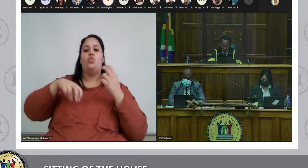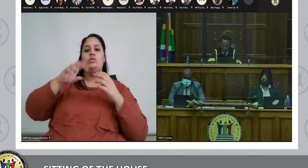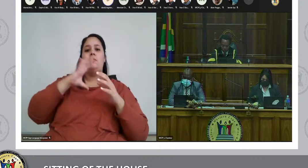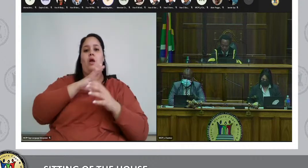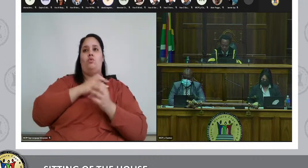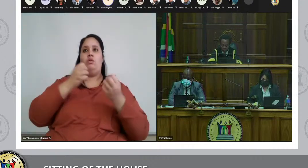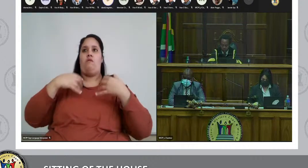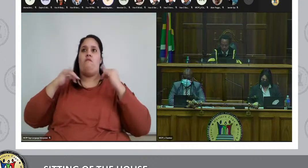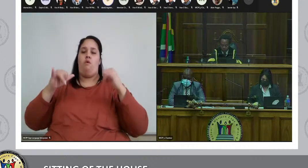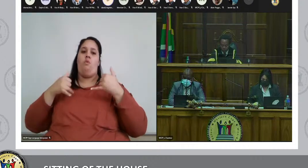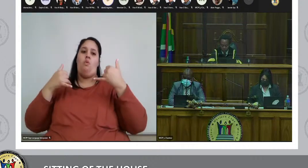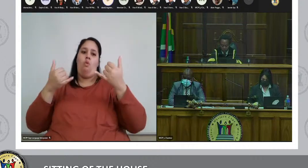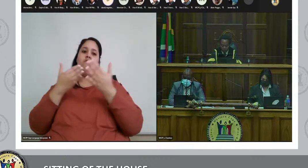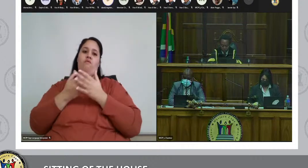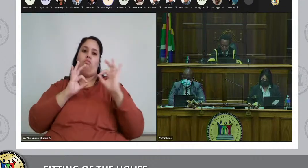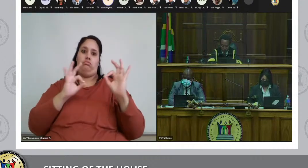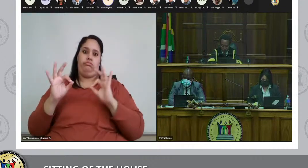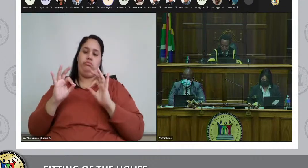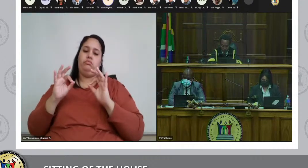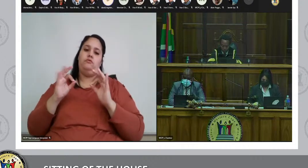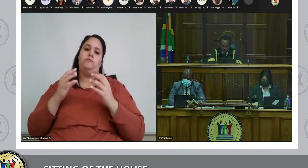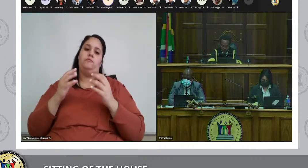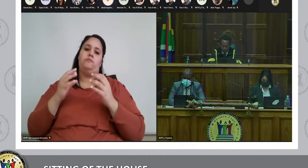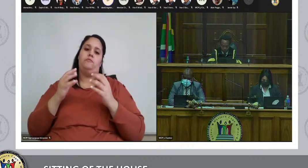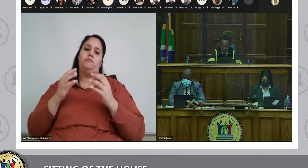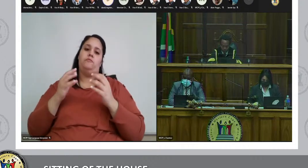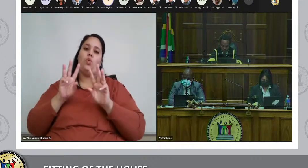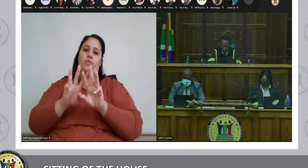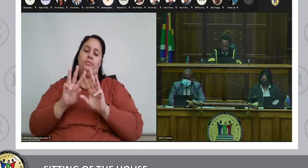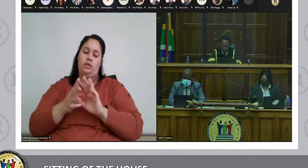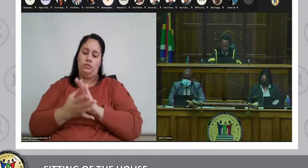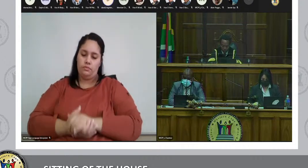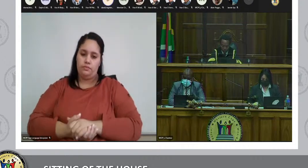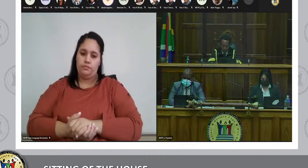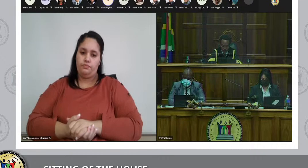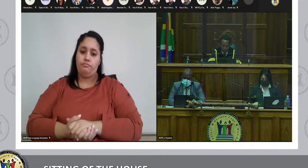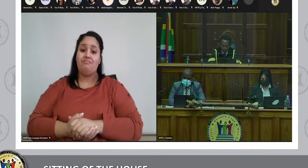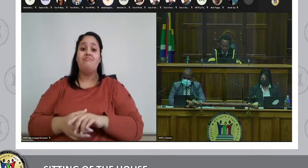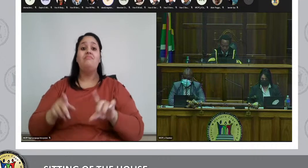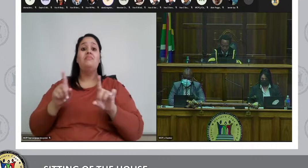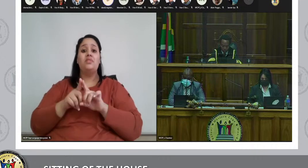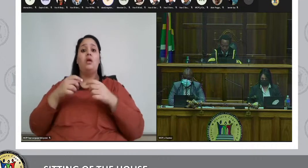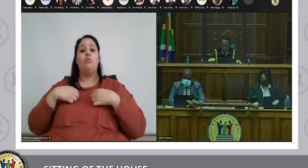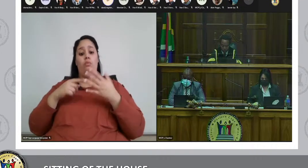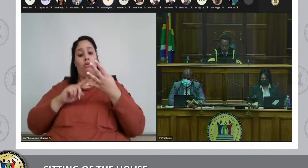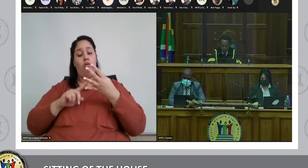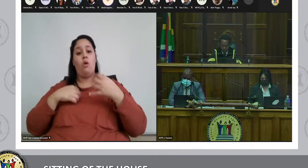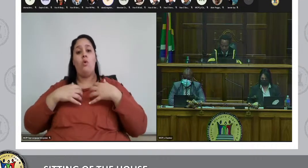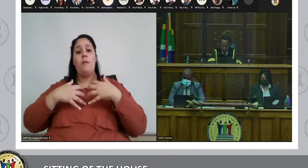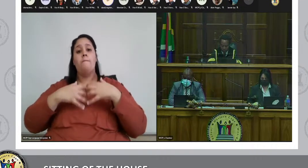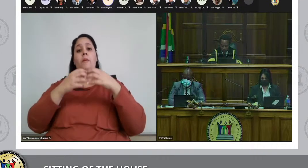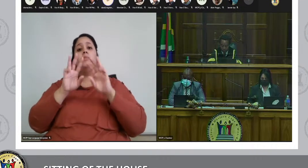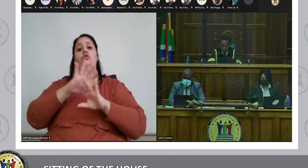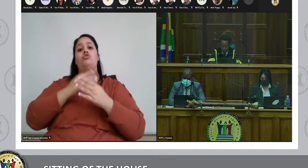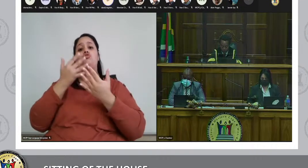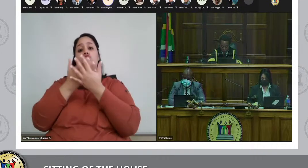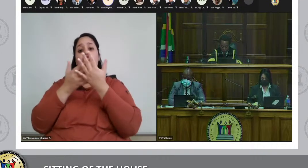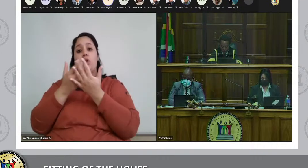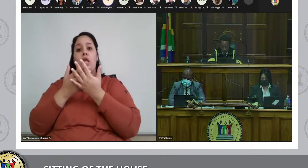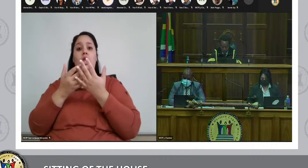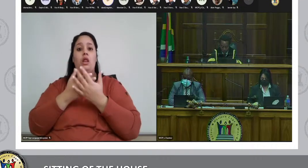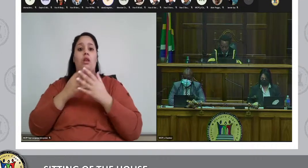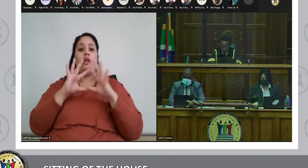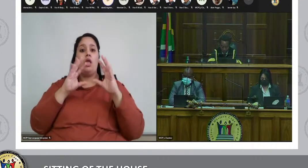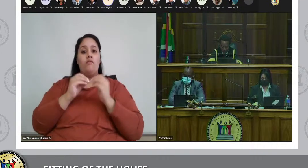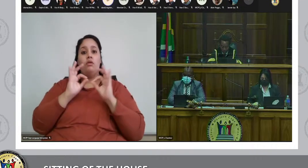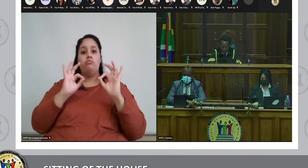with stakeholders across government to put in place the necessary screening so that George Airport, if you recall, could open. And